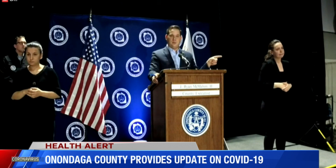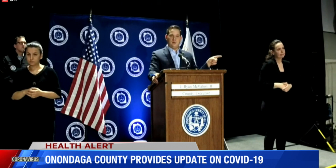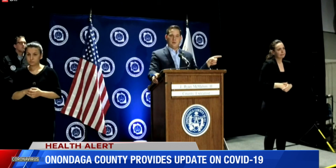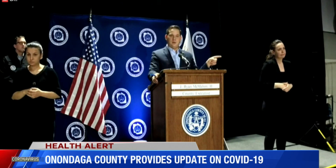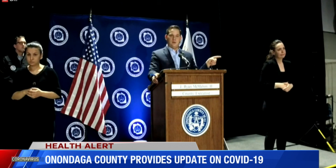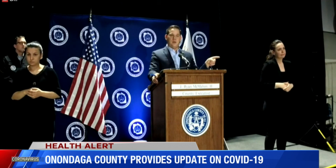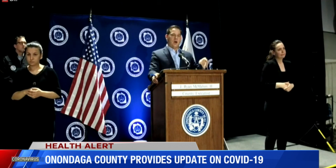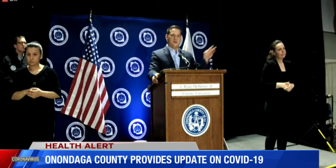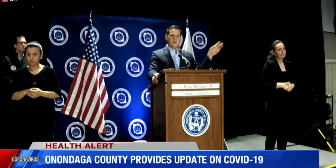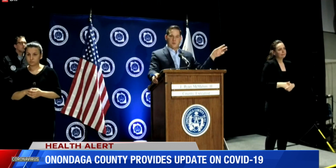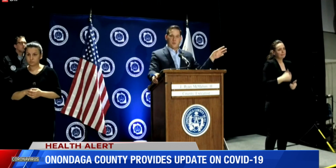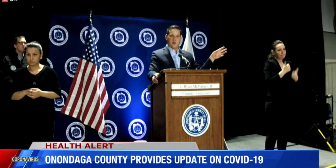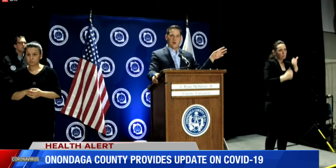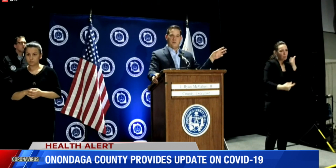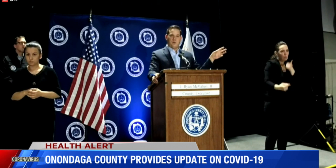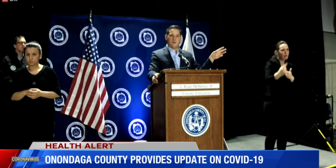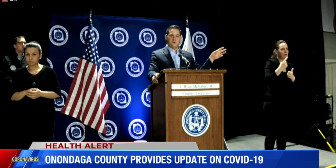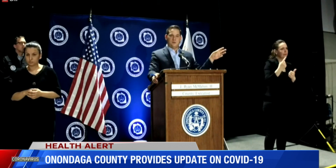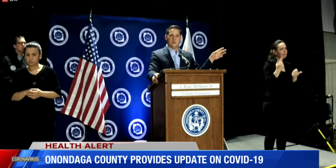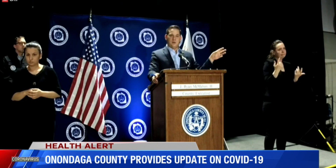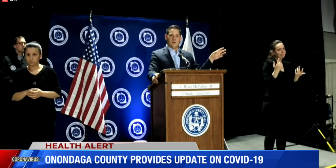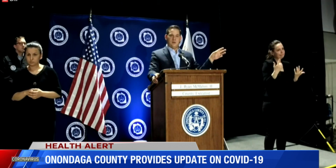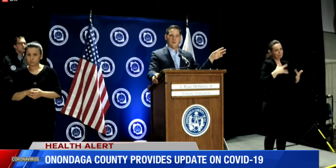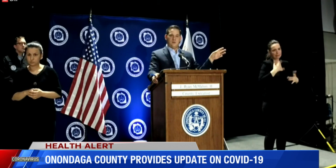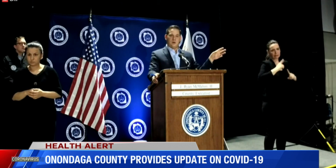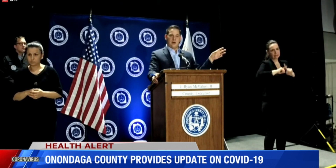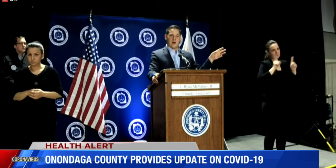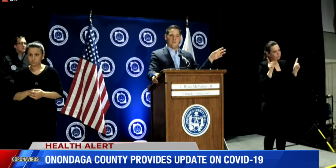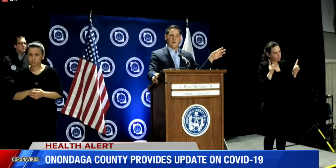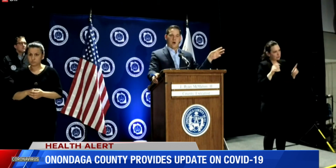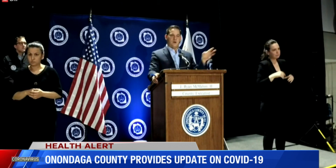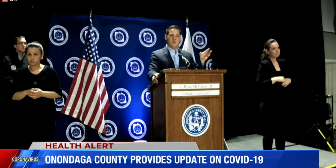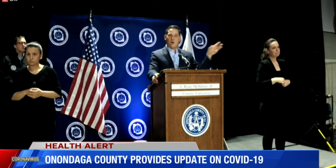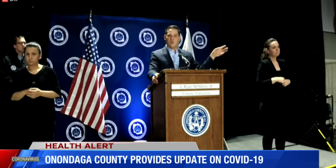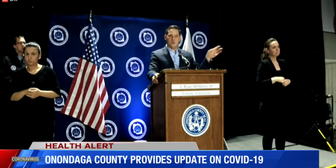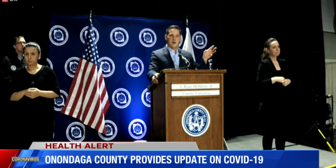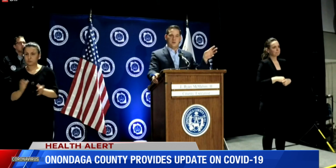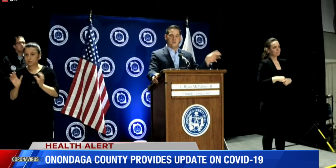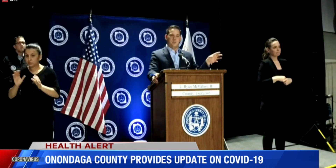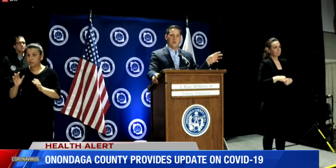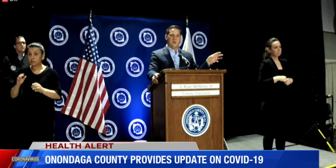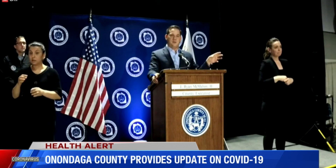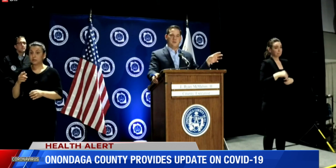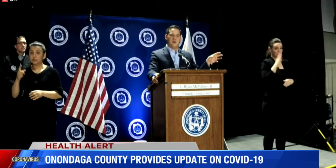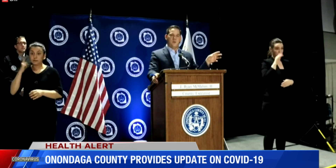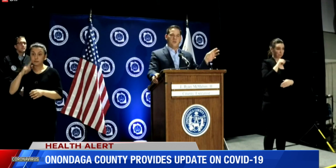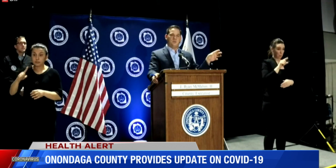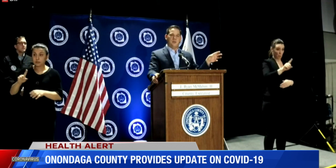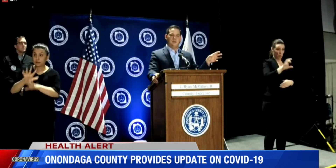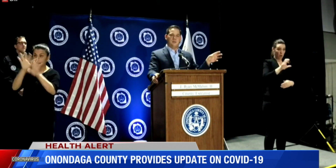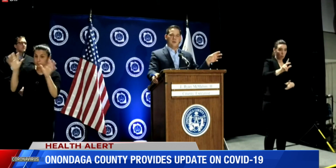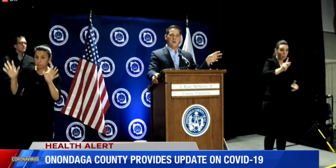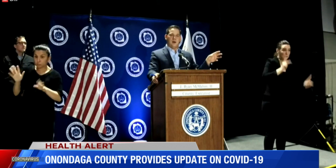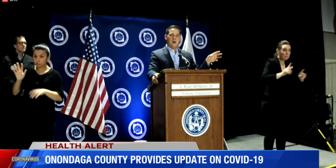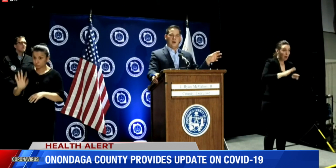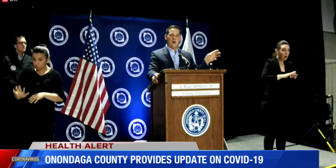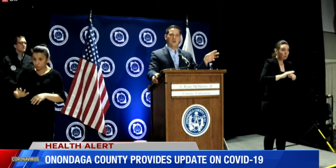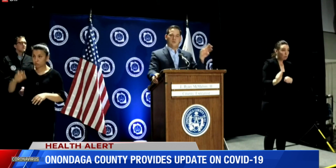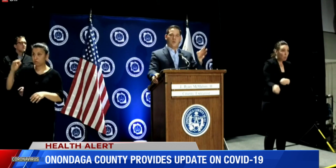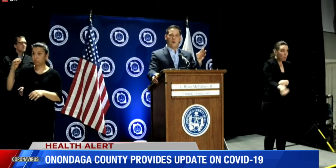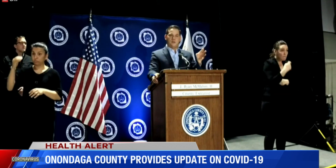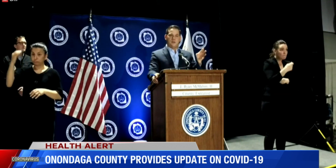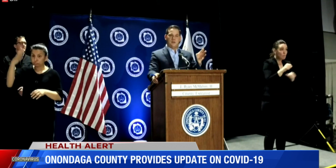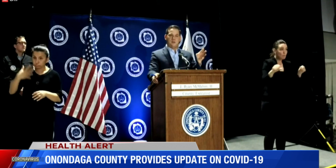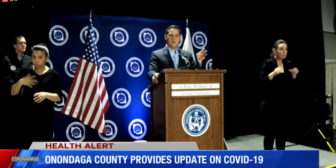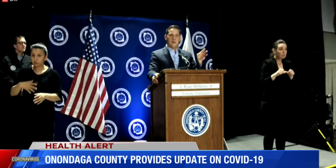thing. You get hundreds of people on a golf course, you're going to have hundreds of hosts there to spread this, which means hundreds